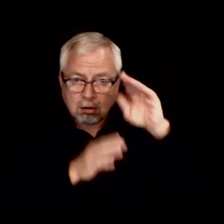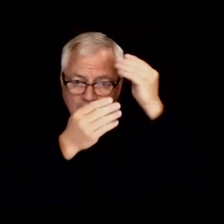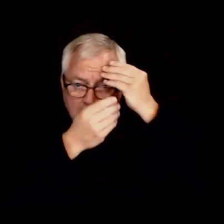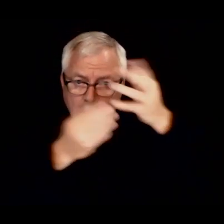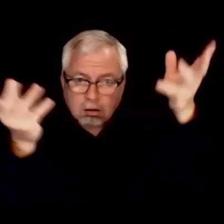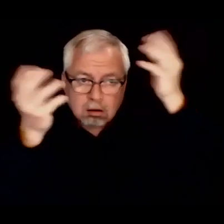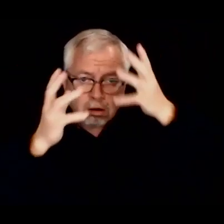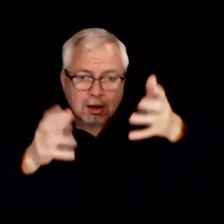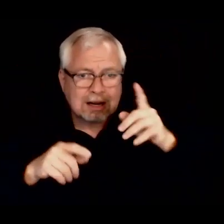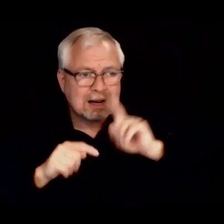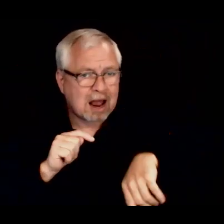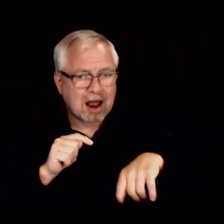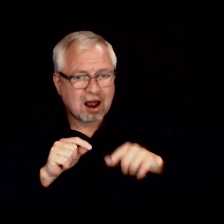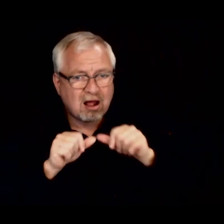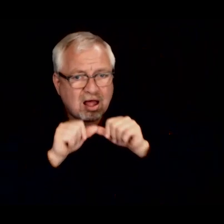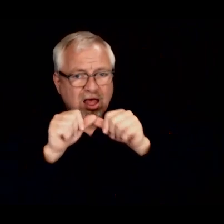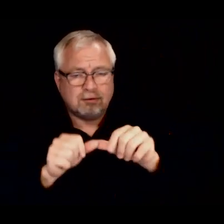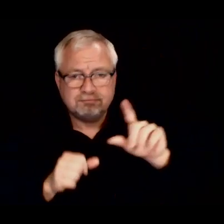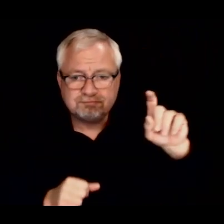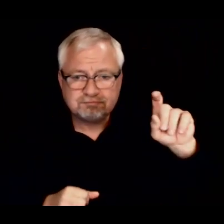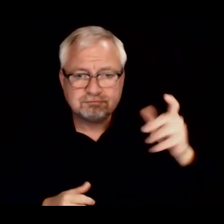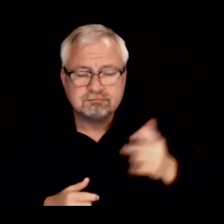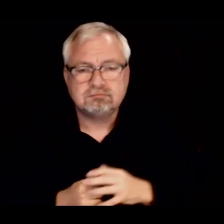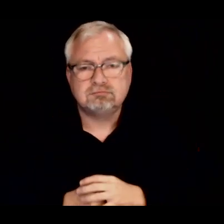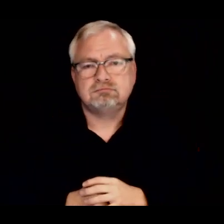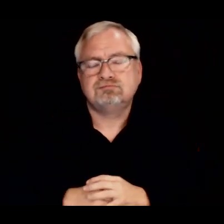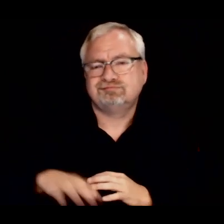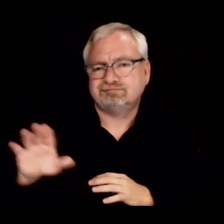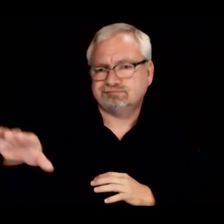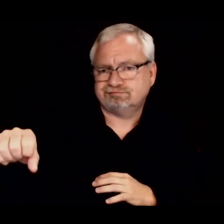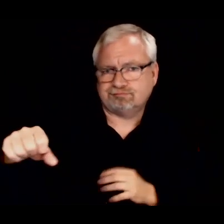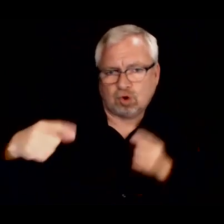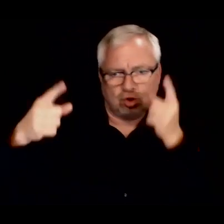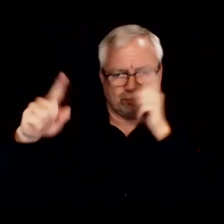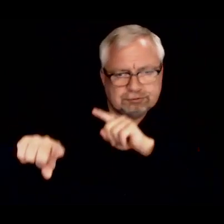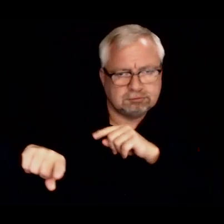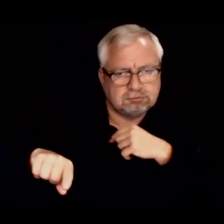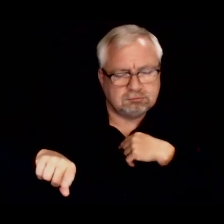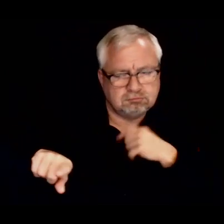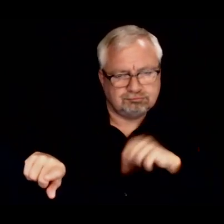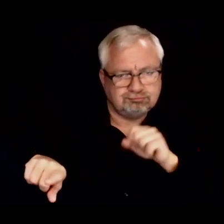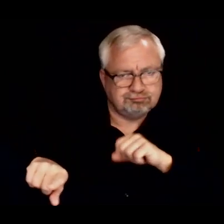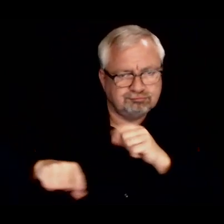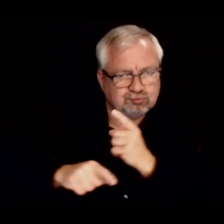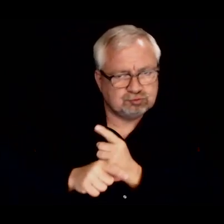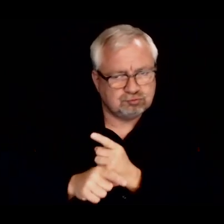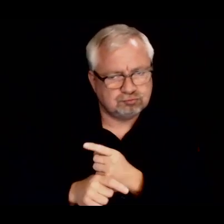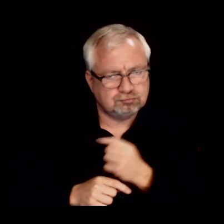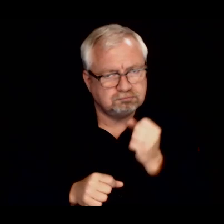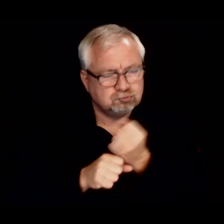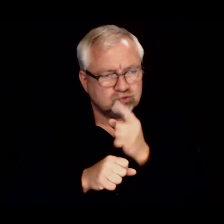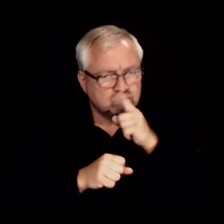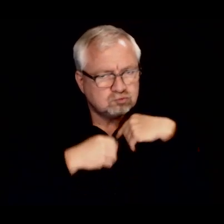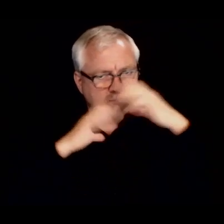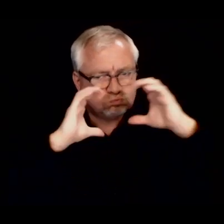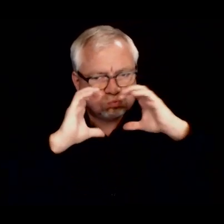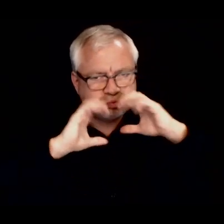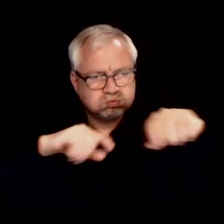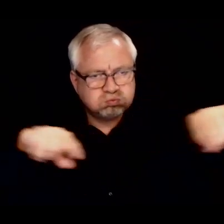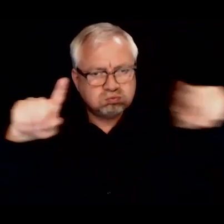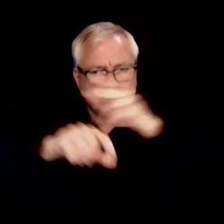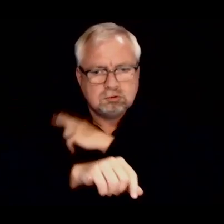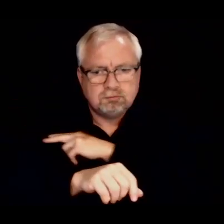Malcolm here, yeah, very much so. I think we've had a lot of communication and conversation with the health systems about the